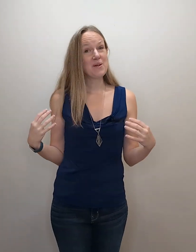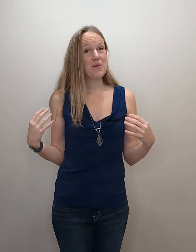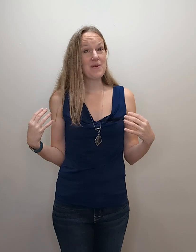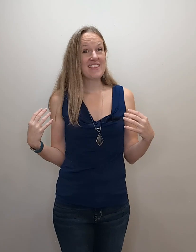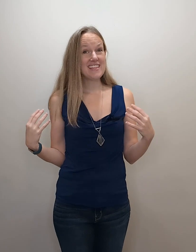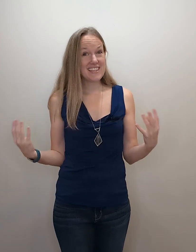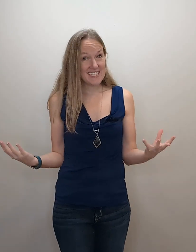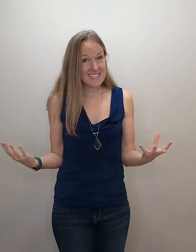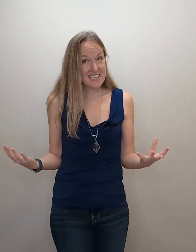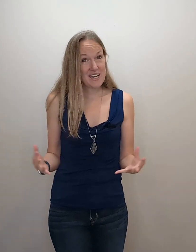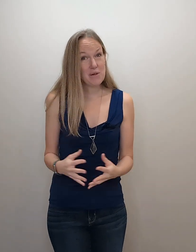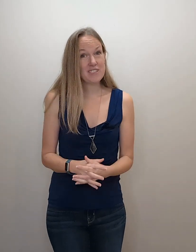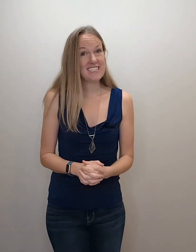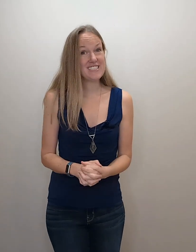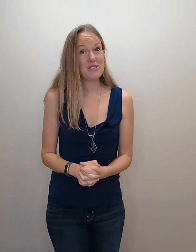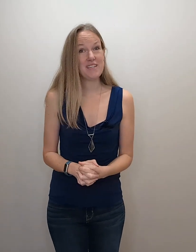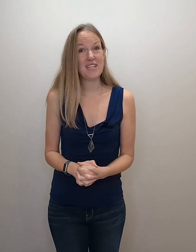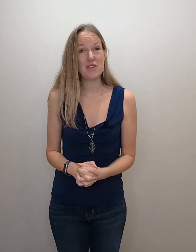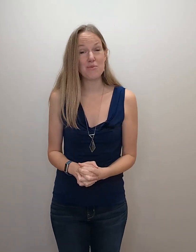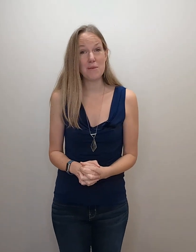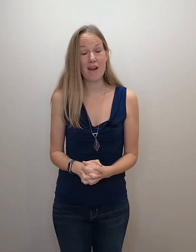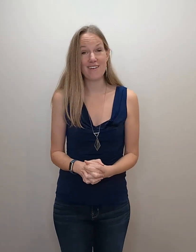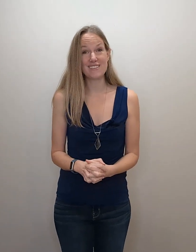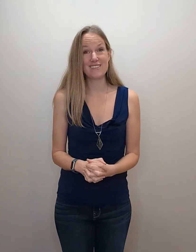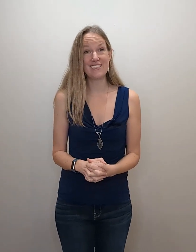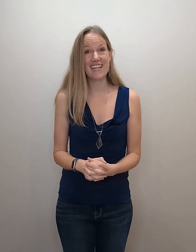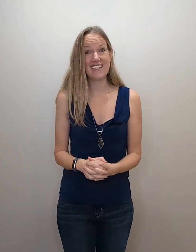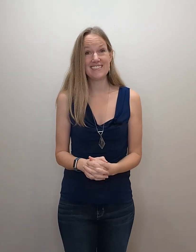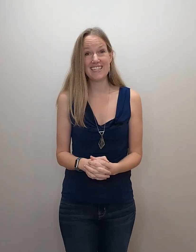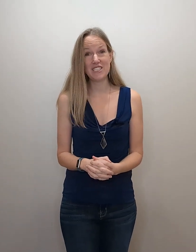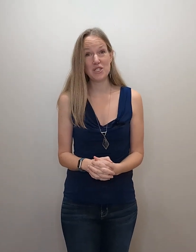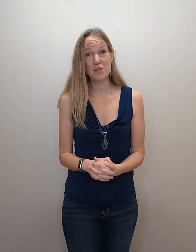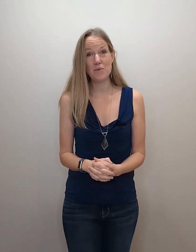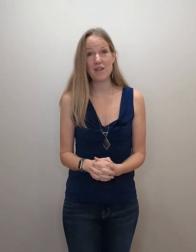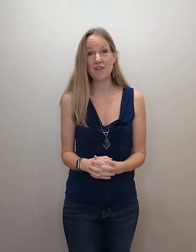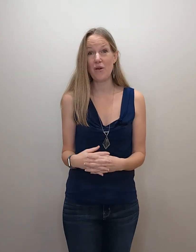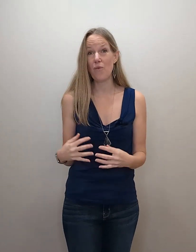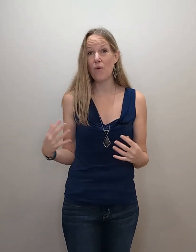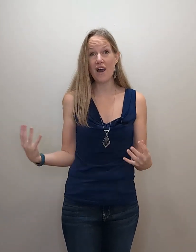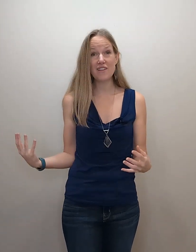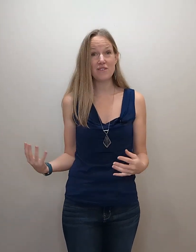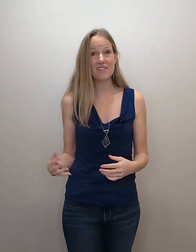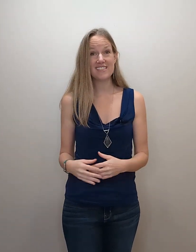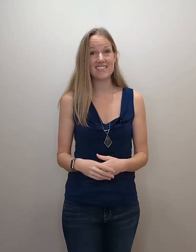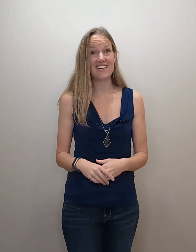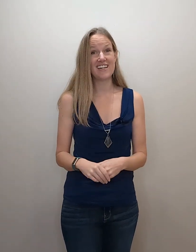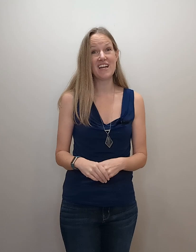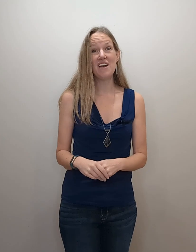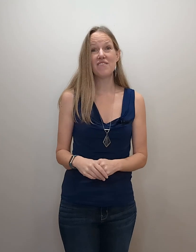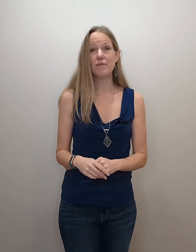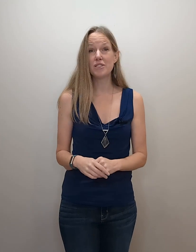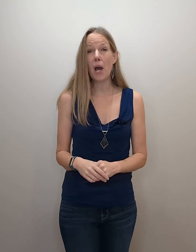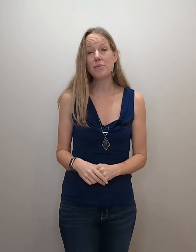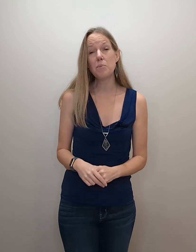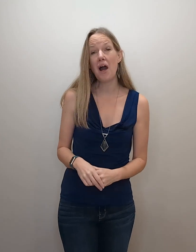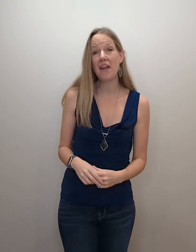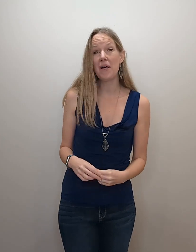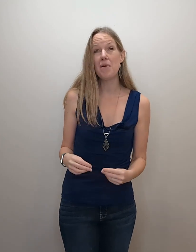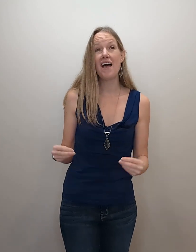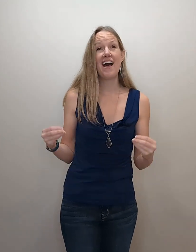So this song we're just doing in 3 parts. So today is day 2. We are going to walk through this song from top to bottom. I'm